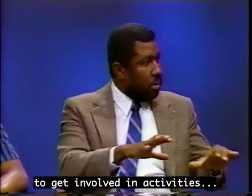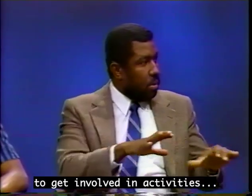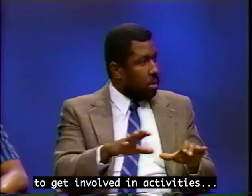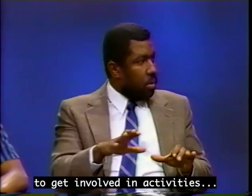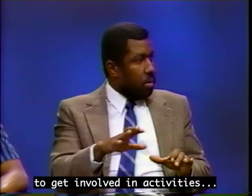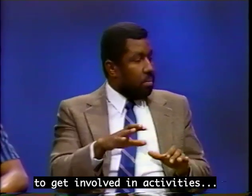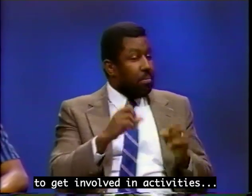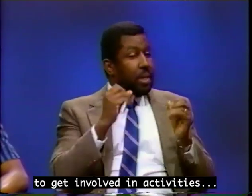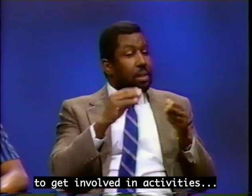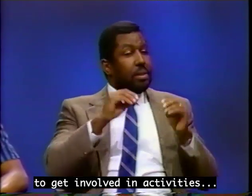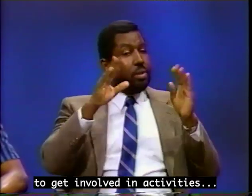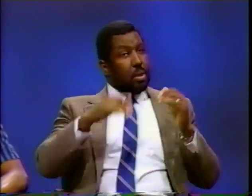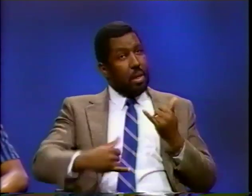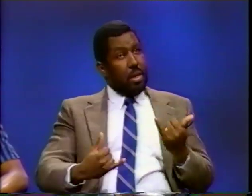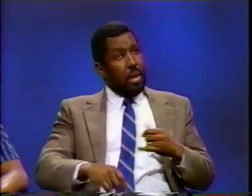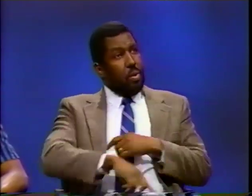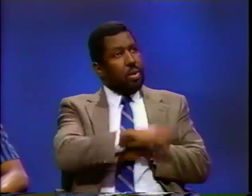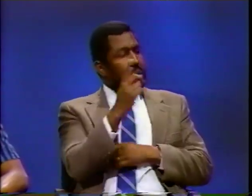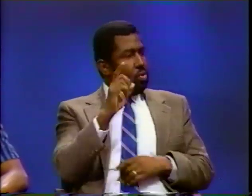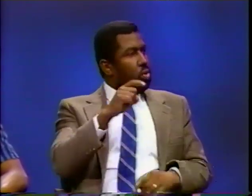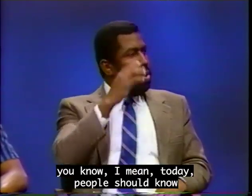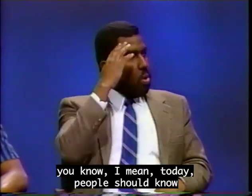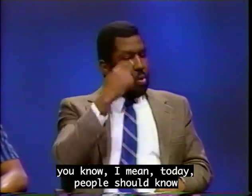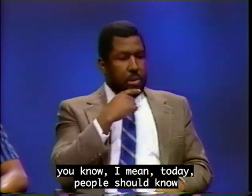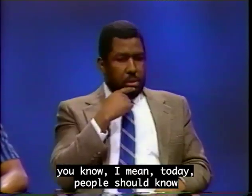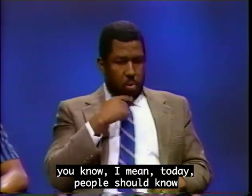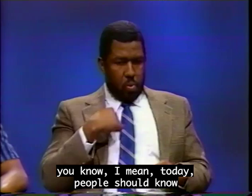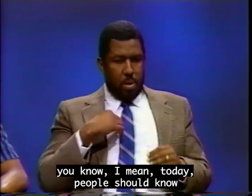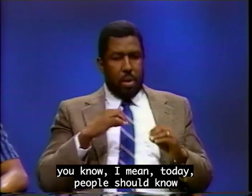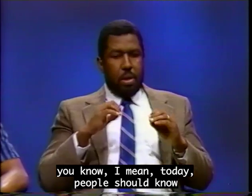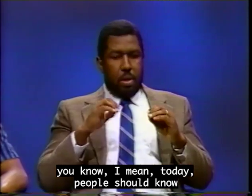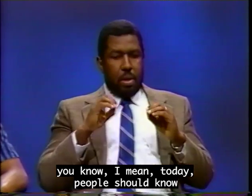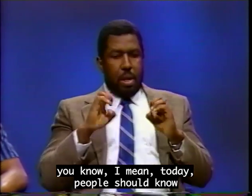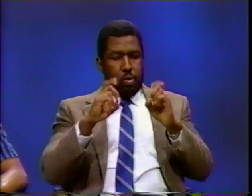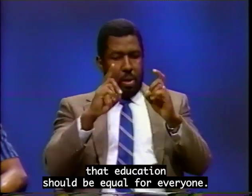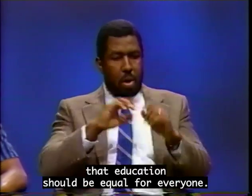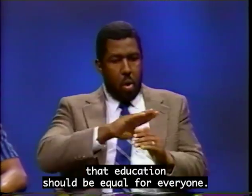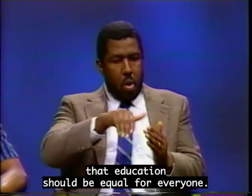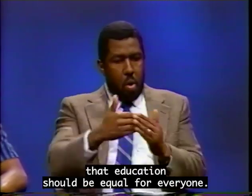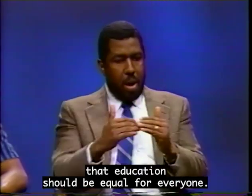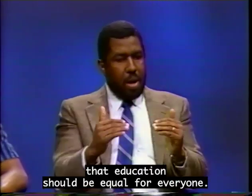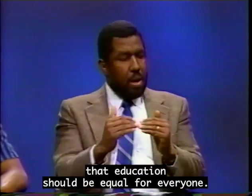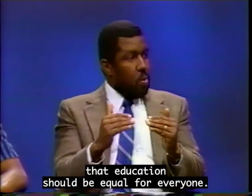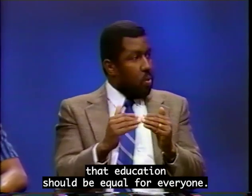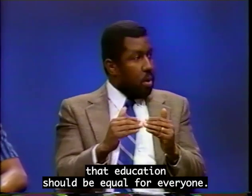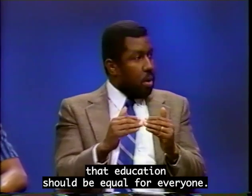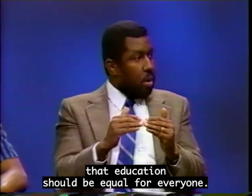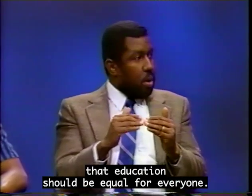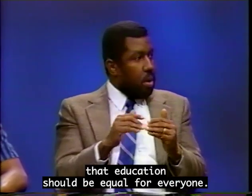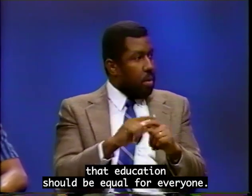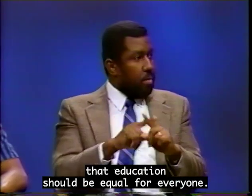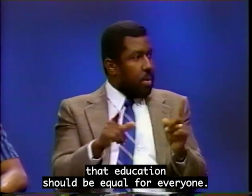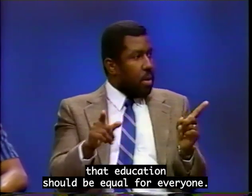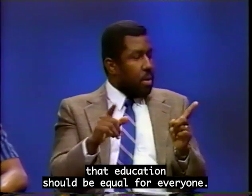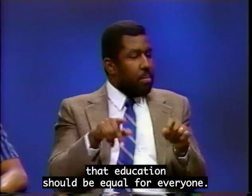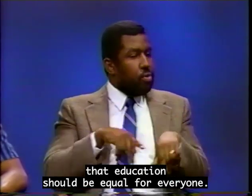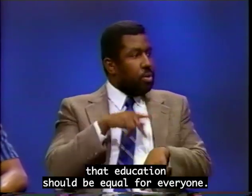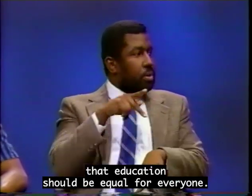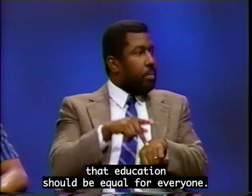in activities. You know, I mean, today people should know that education should be equal for